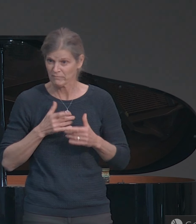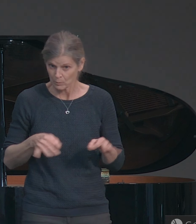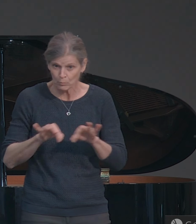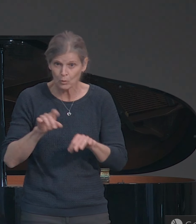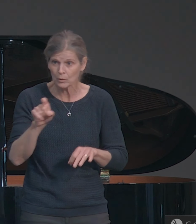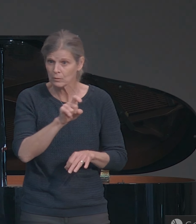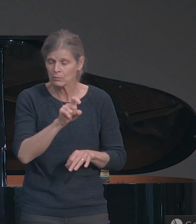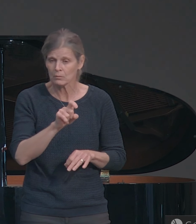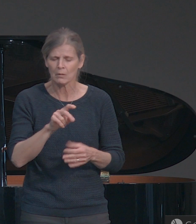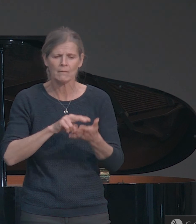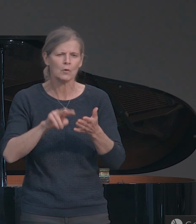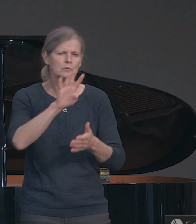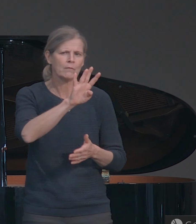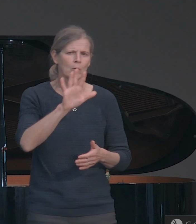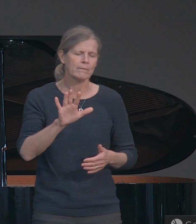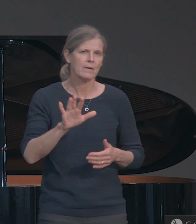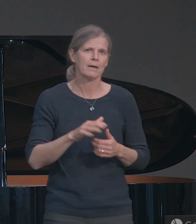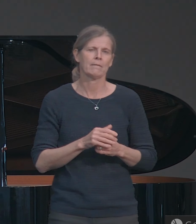verses 4 and 5.